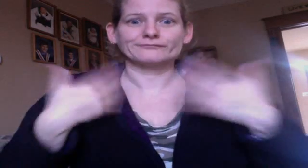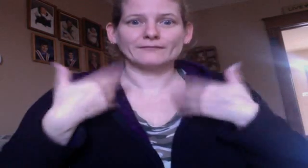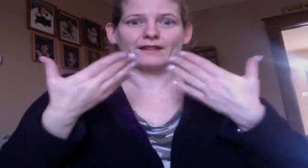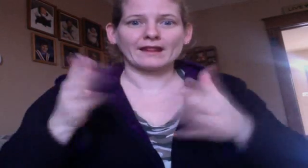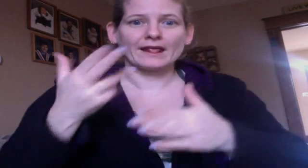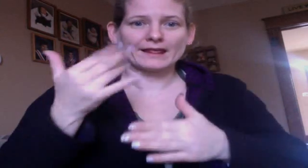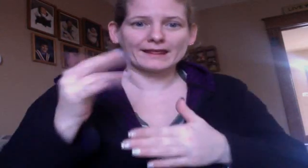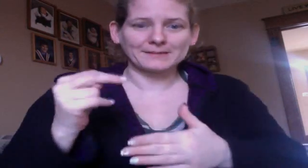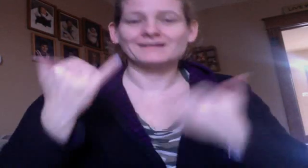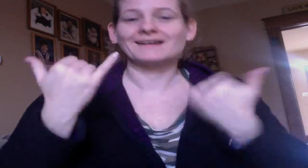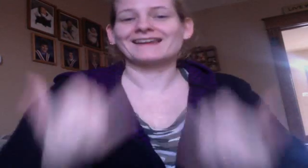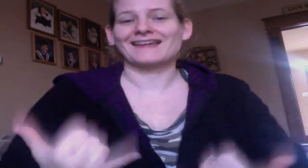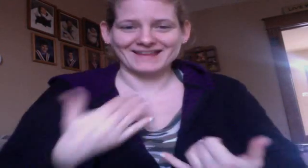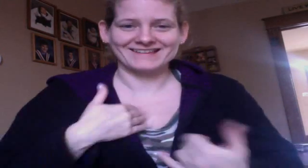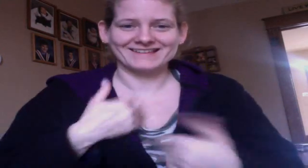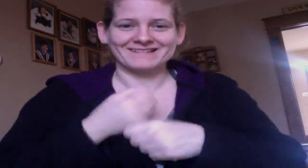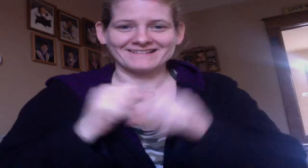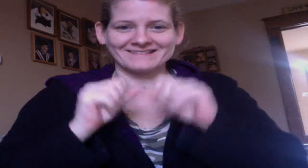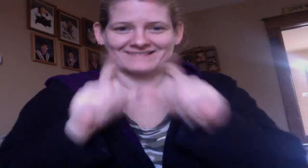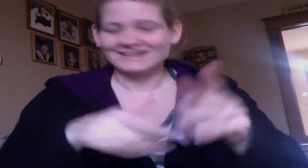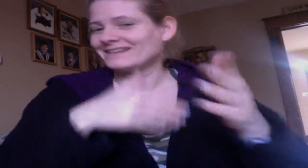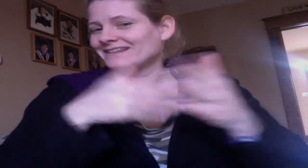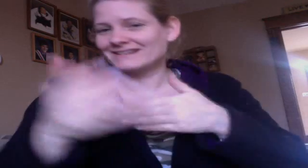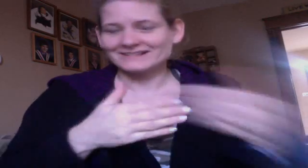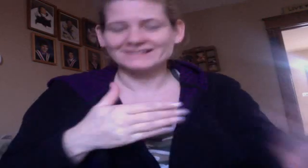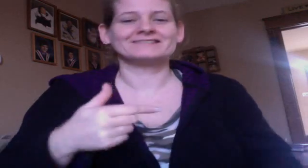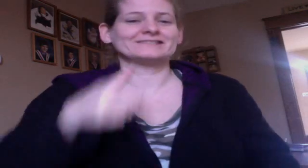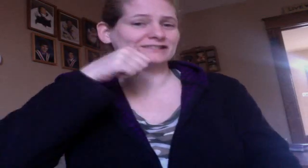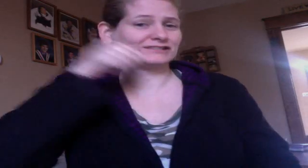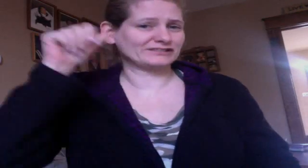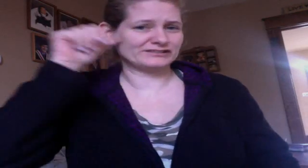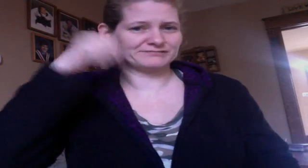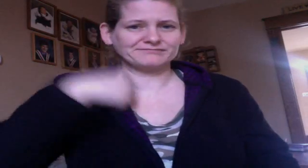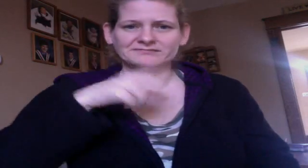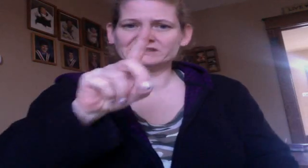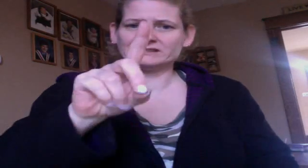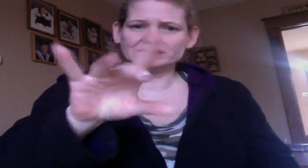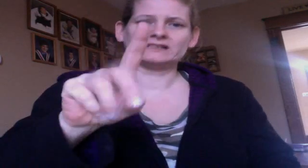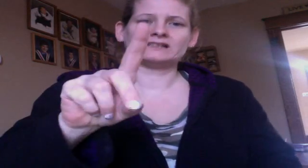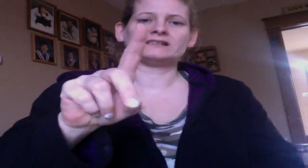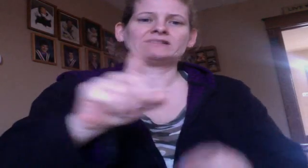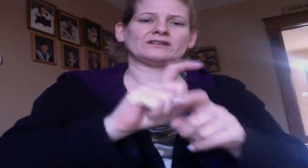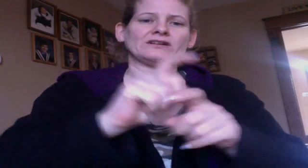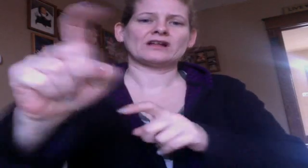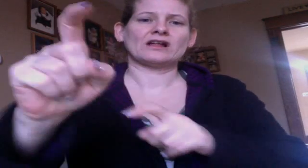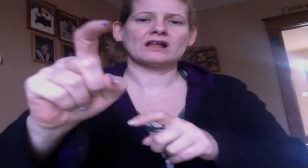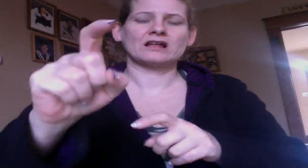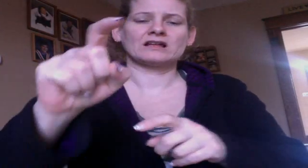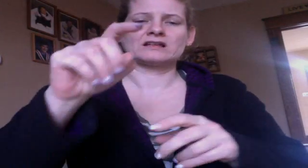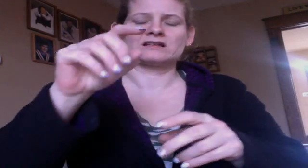with sidekick. And have a blast with pain-pain metal knack. Find a great game every day and in game at YTV.com. Thank you.